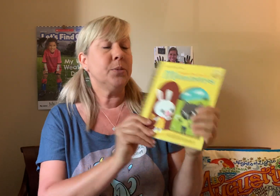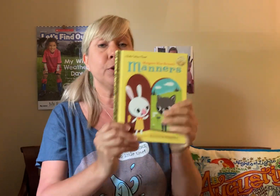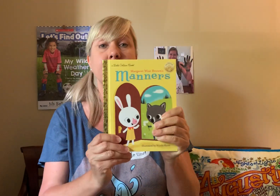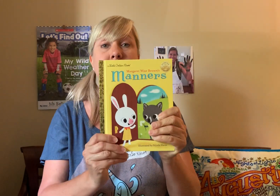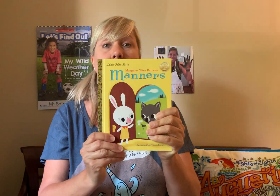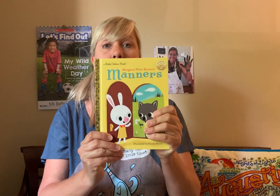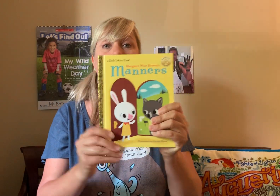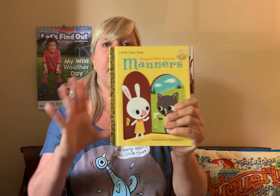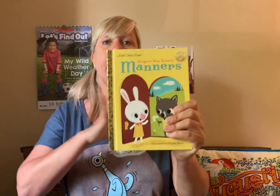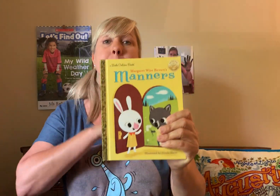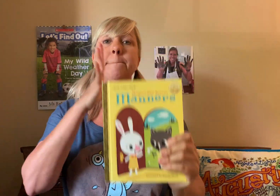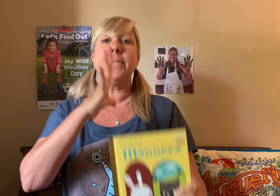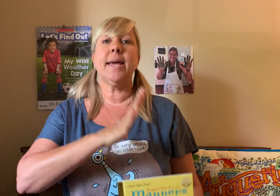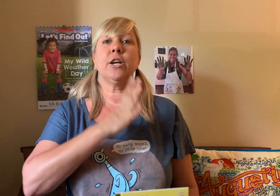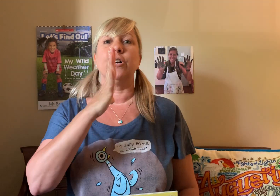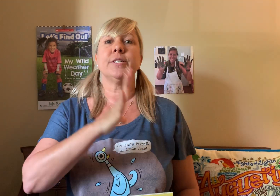book is called Manners.